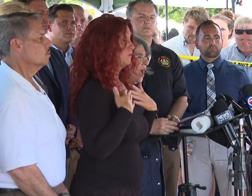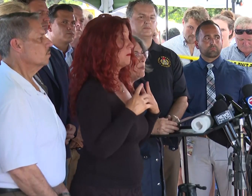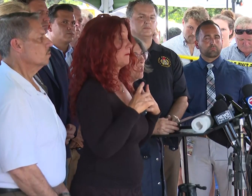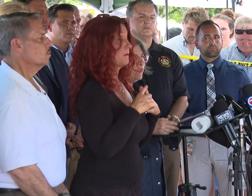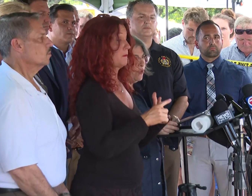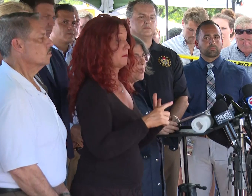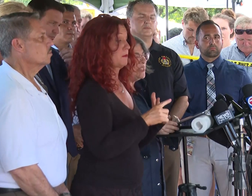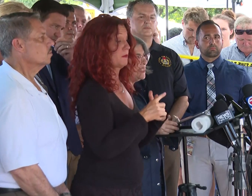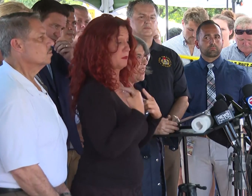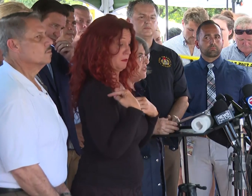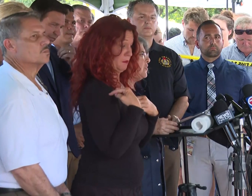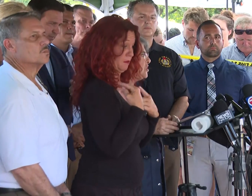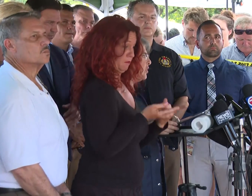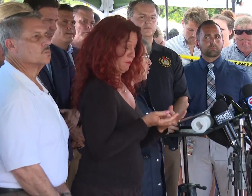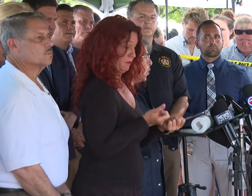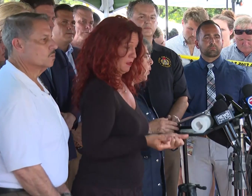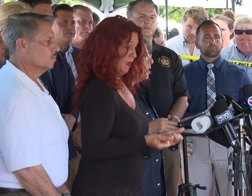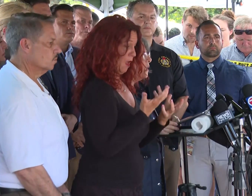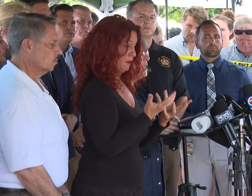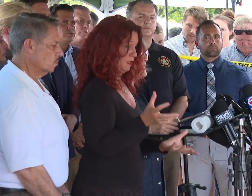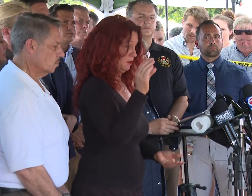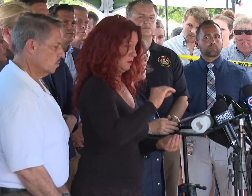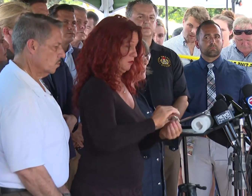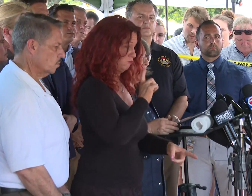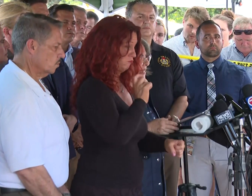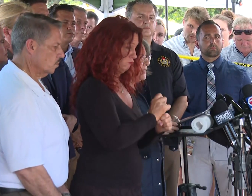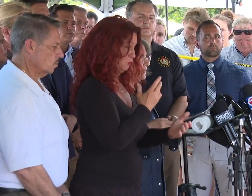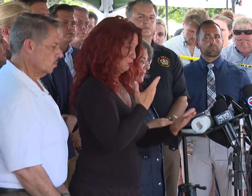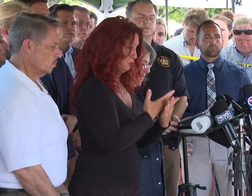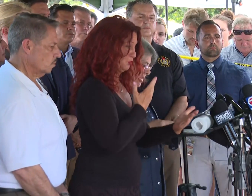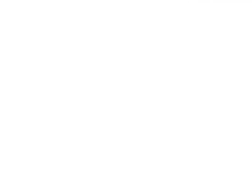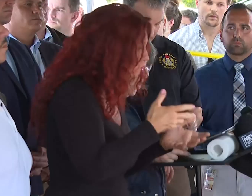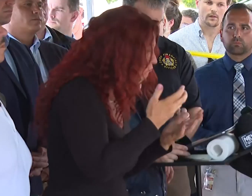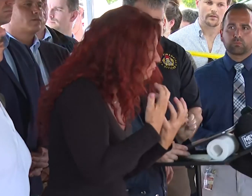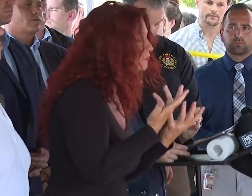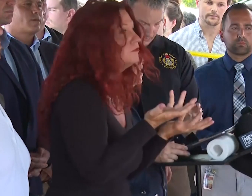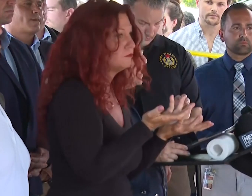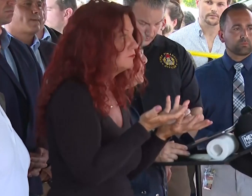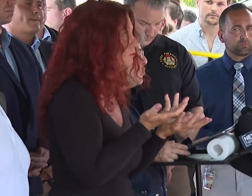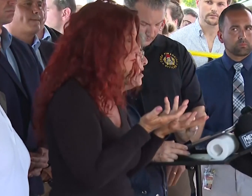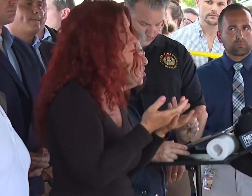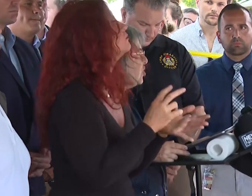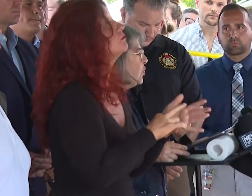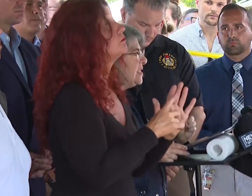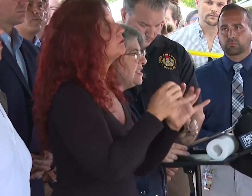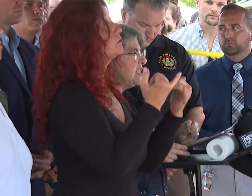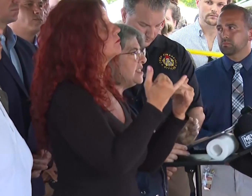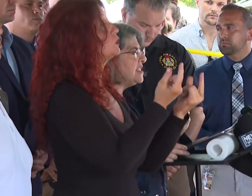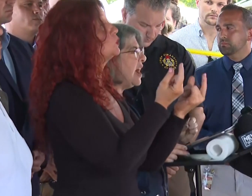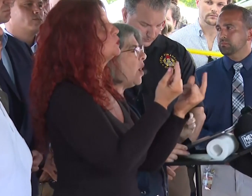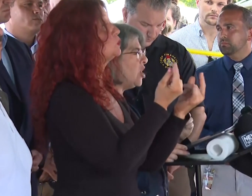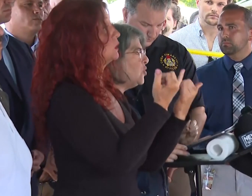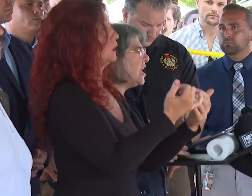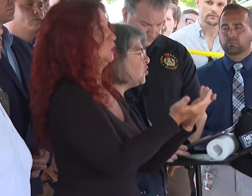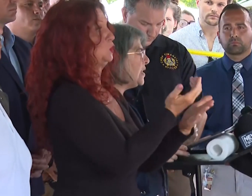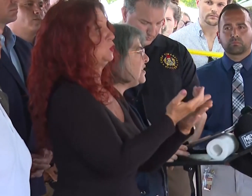So I am confirming today that the death toll is at 9. We're cutting a deep trench to assist us. It's